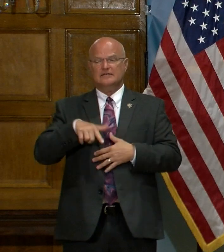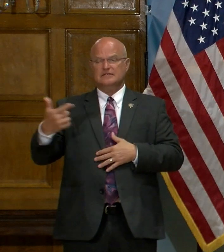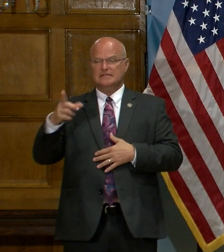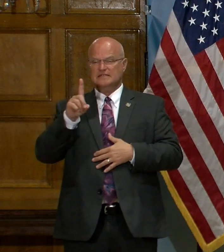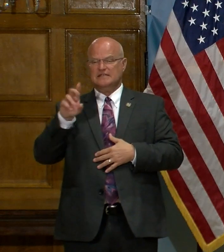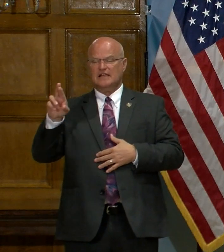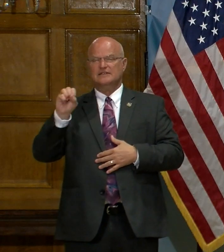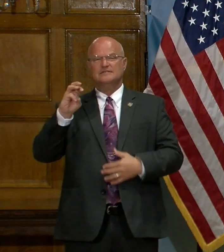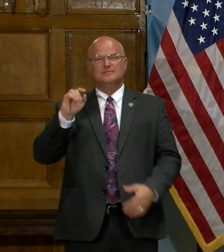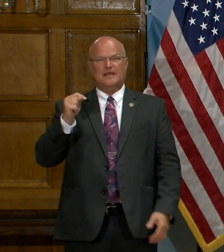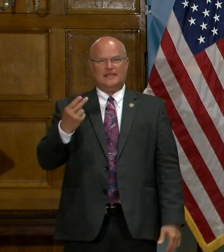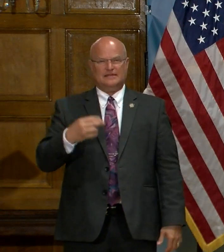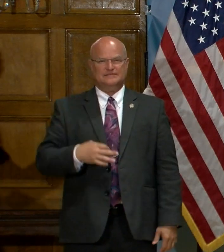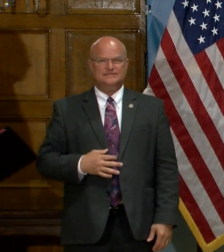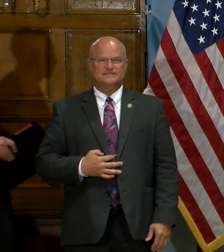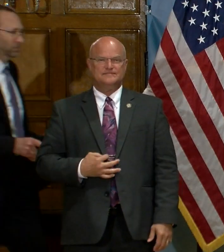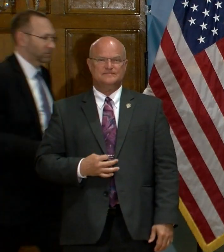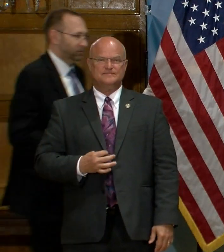Dr. Smith.